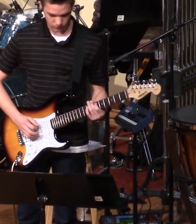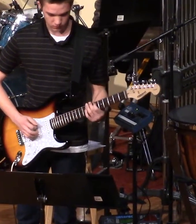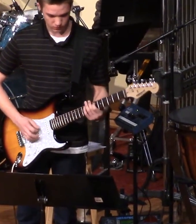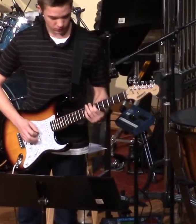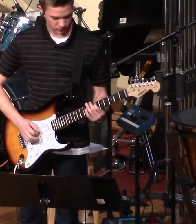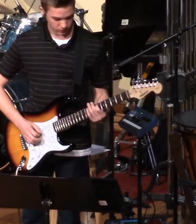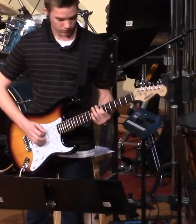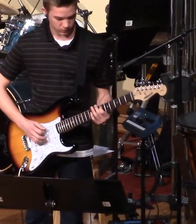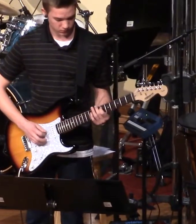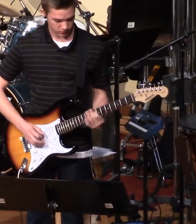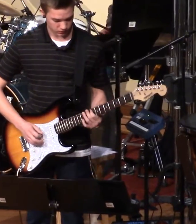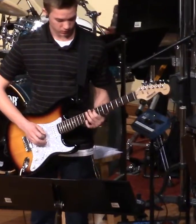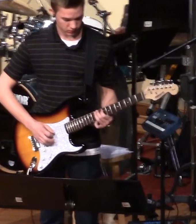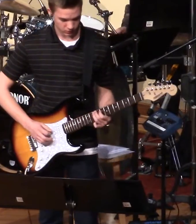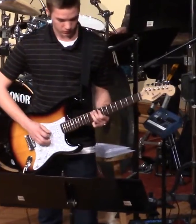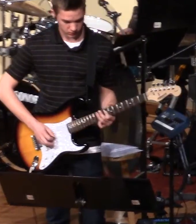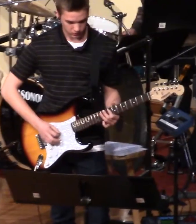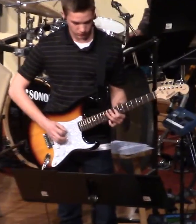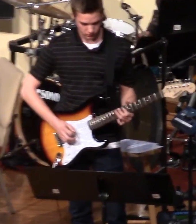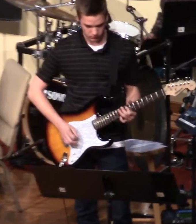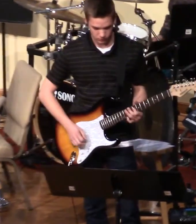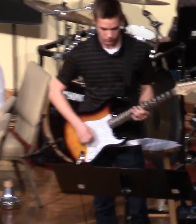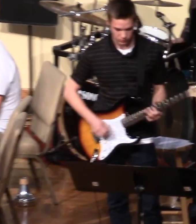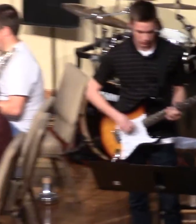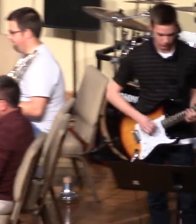We sang it this morning.